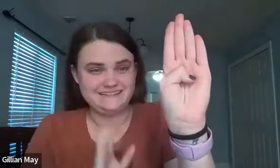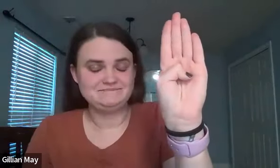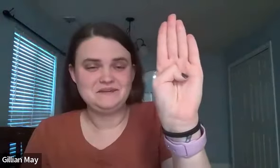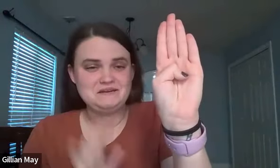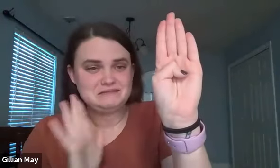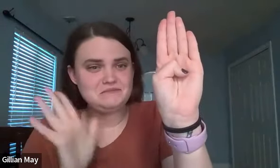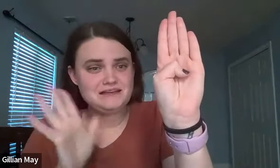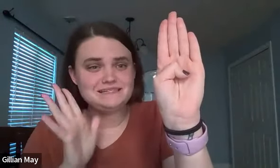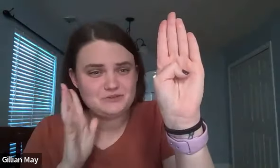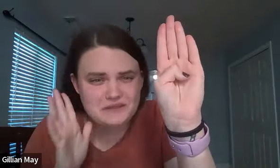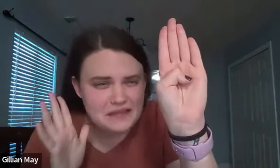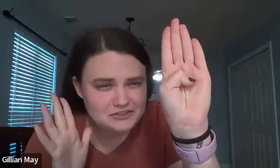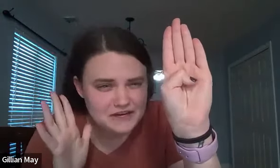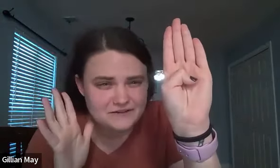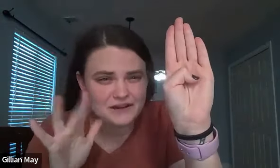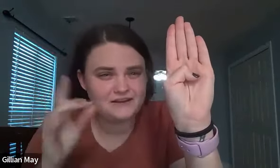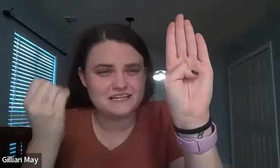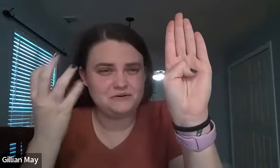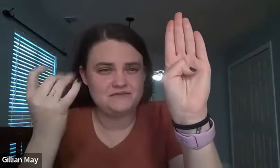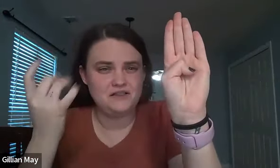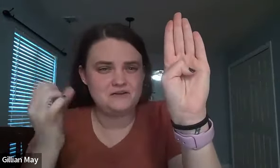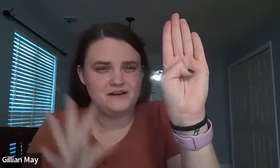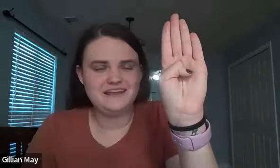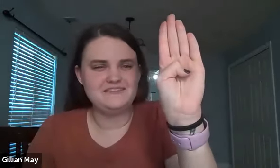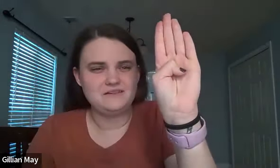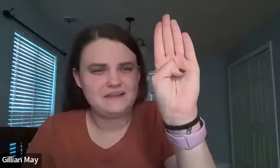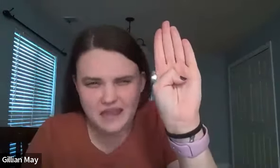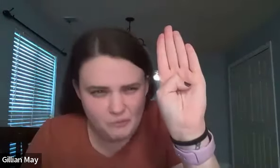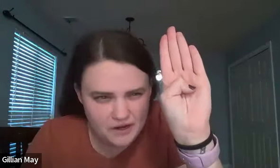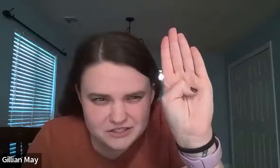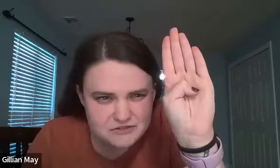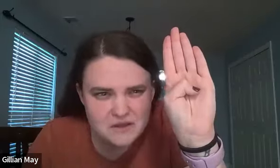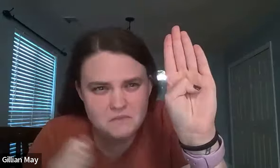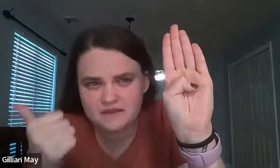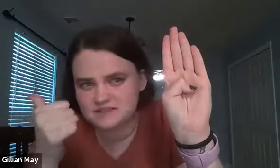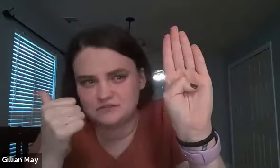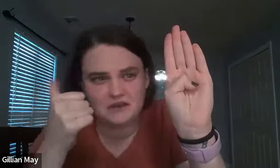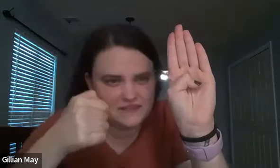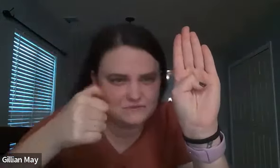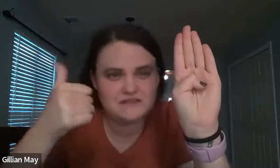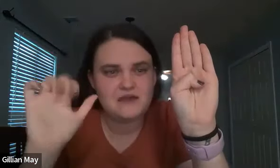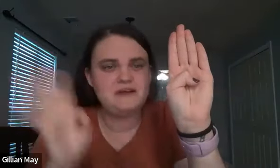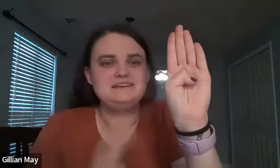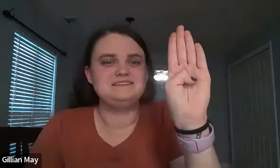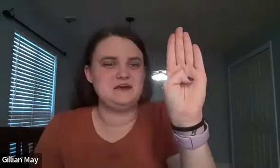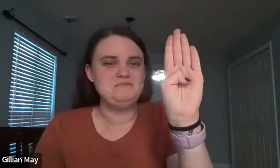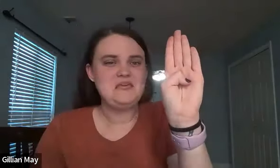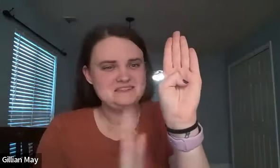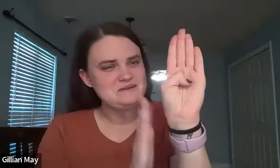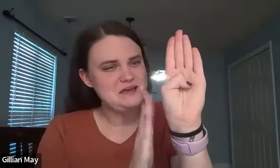standing. Some classes, it'll be like trying to figure it out because I don't have color on. And they're like, where is your thumb? Is it your nail this way, that way? So it's always